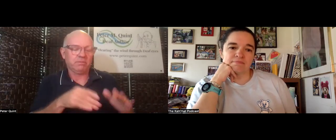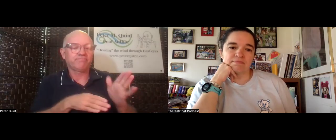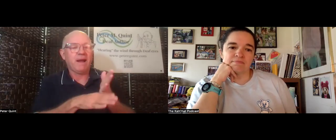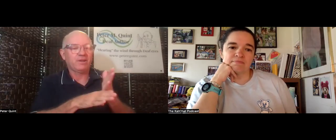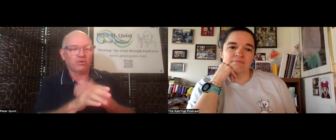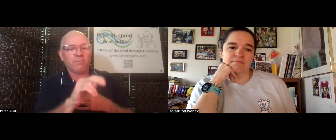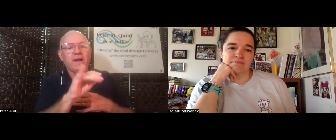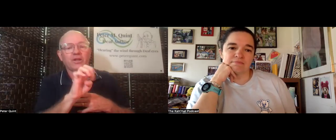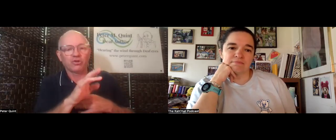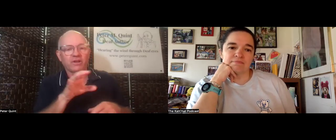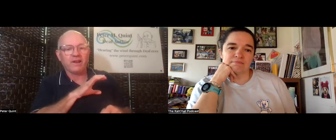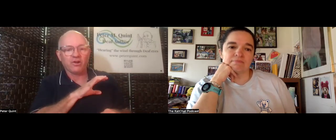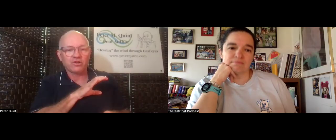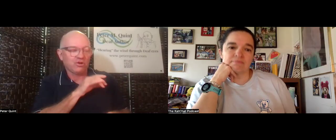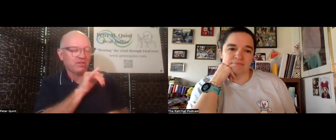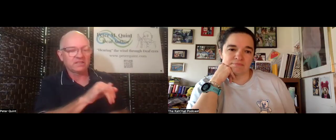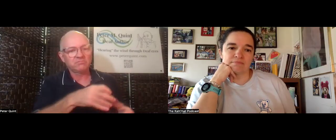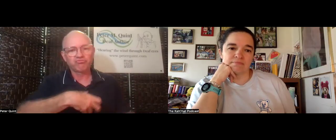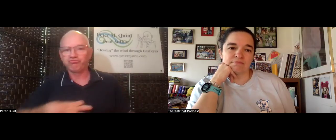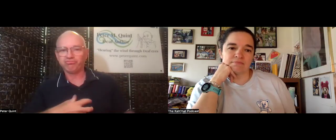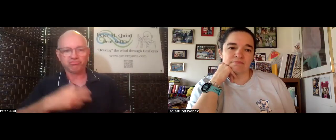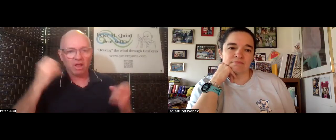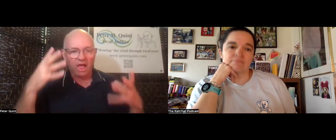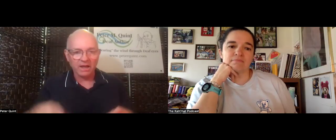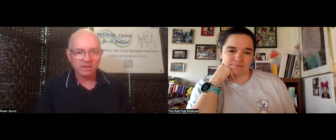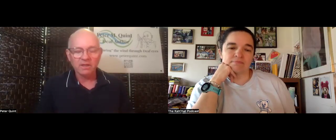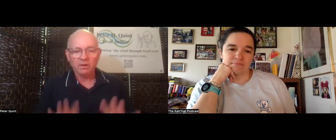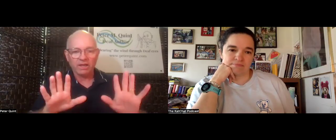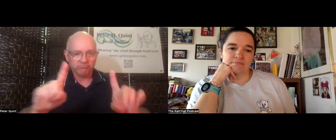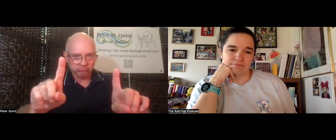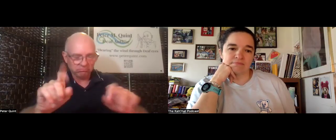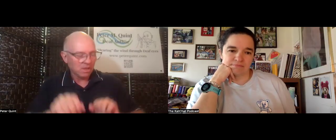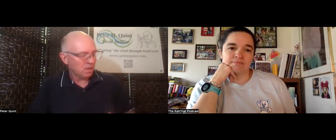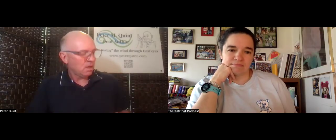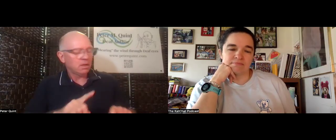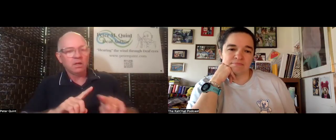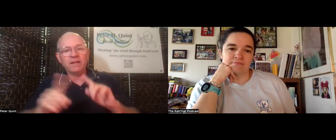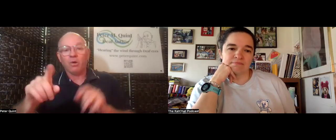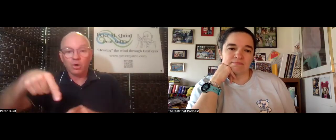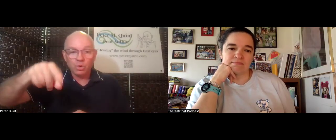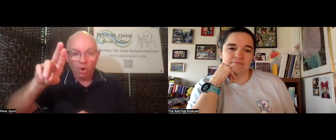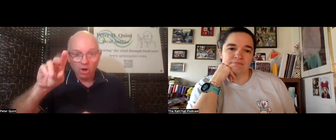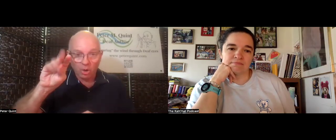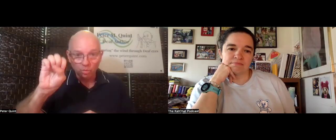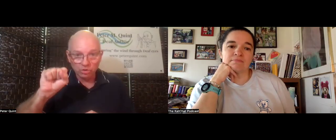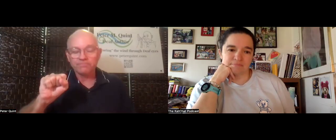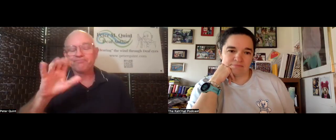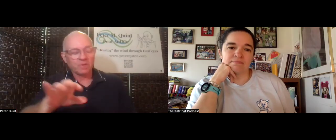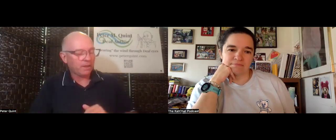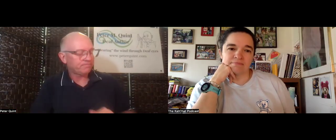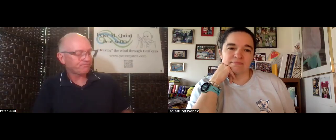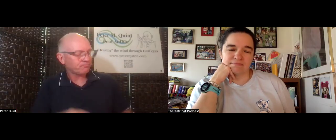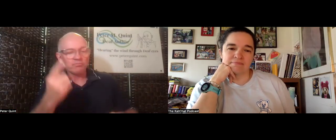like minor character that's a lot. Okay. Now, QR